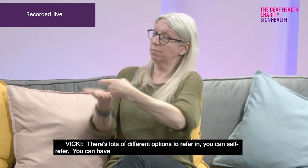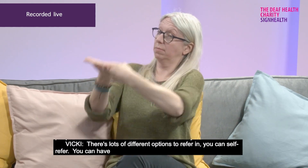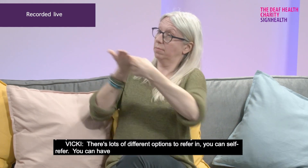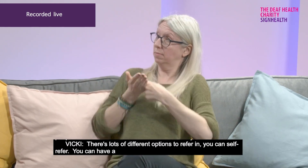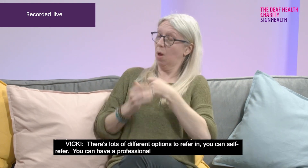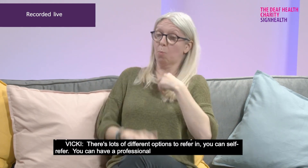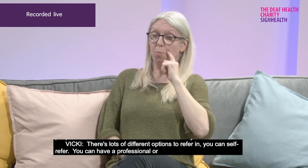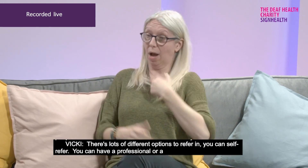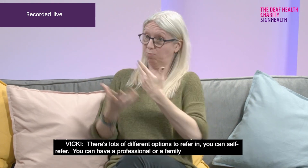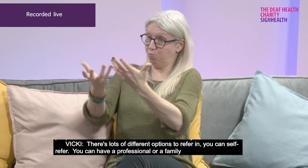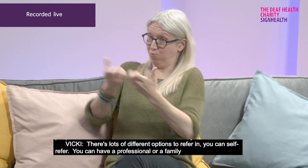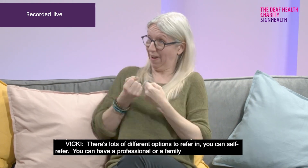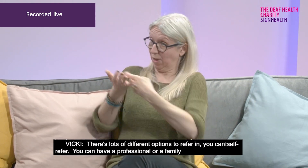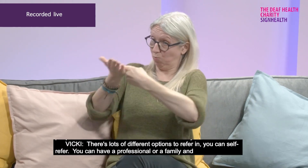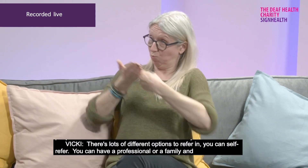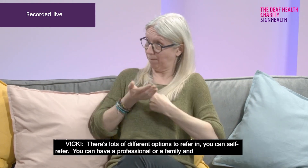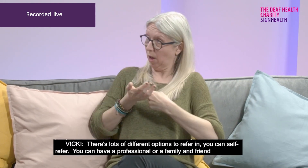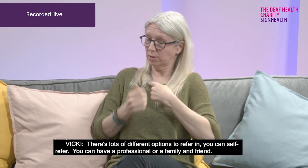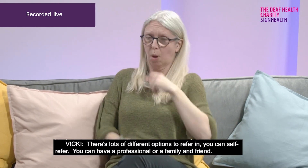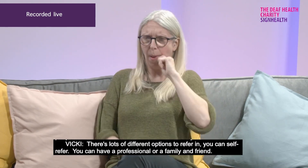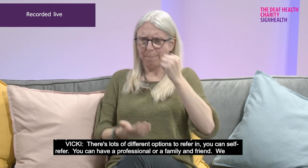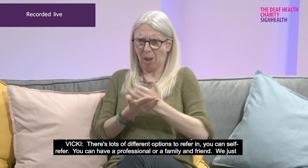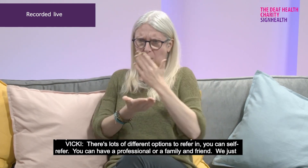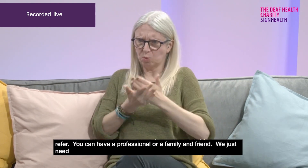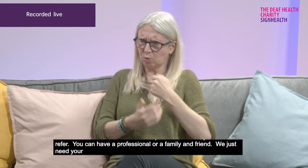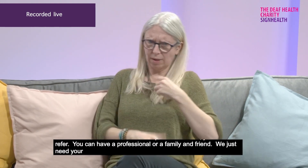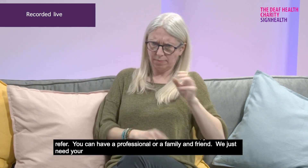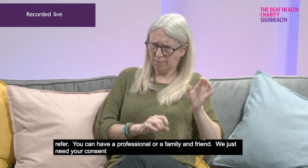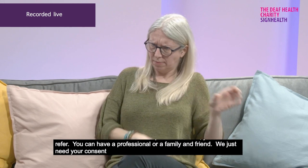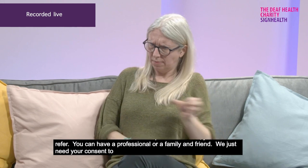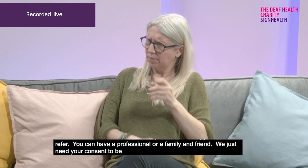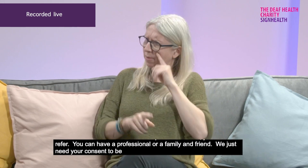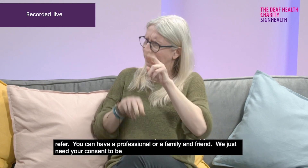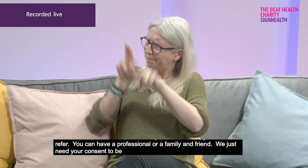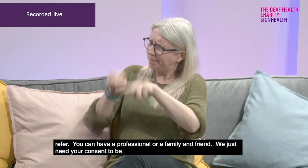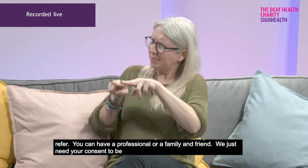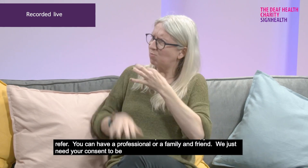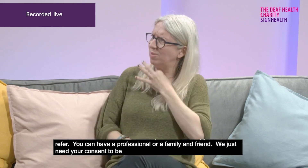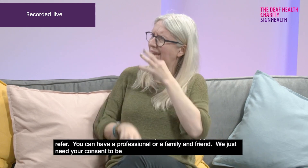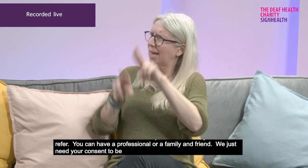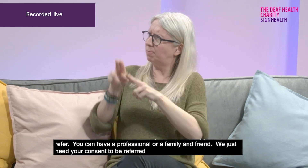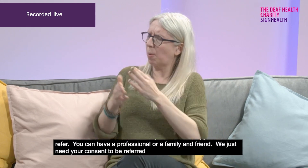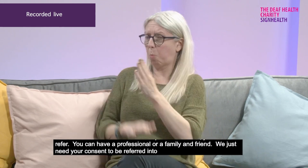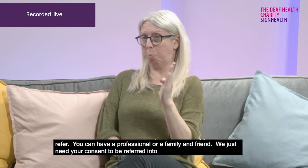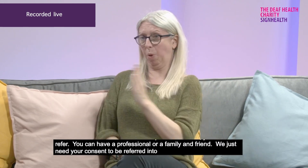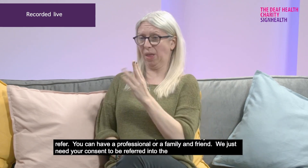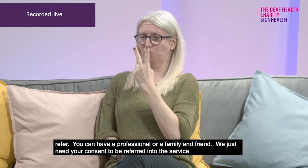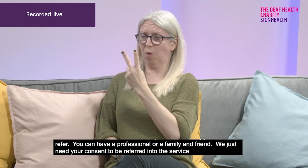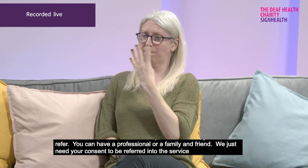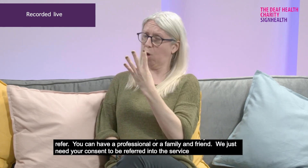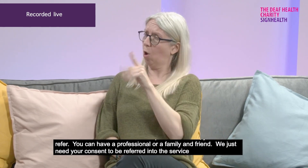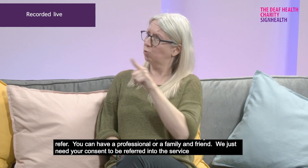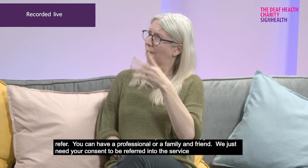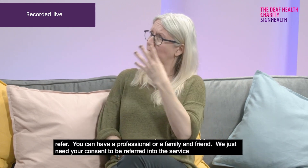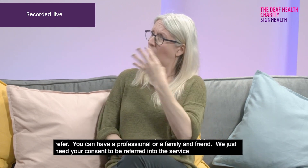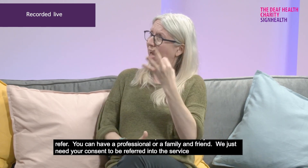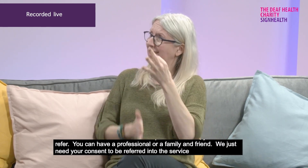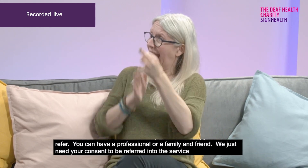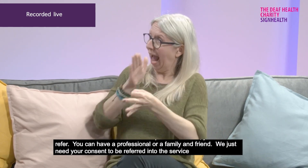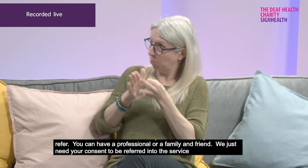can have a professional or a family and friend, but we just need your consent to be referred into the service.